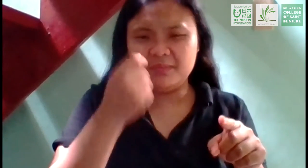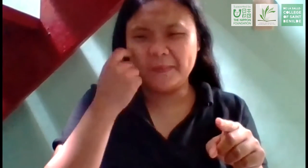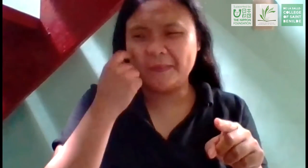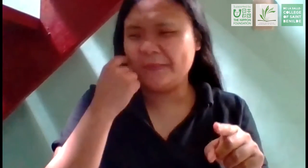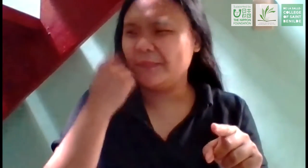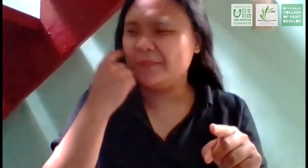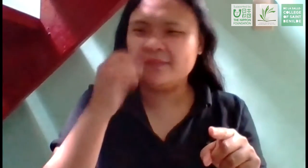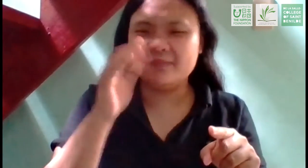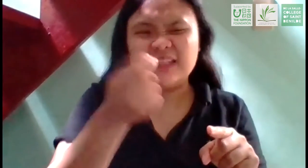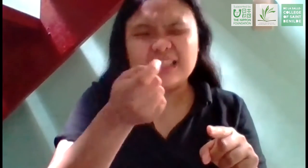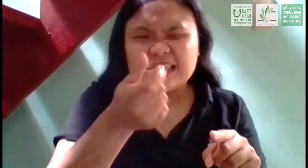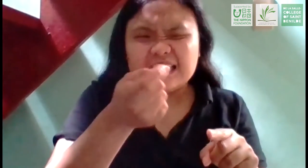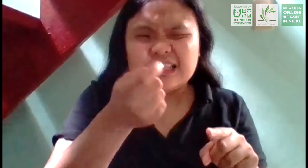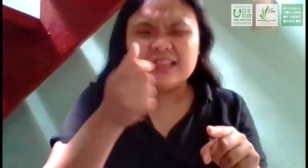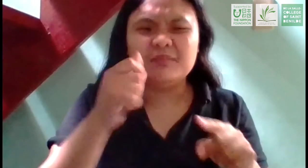right?